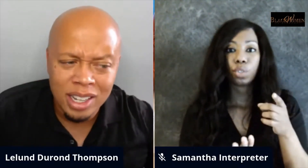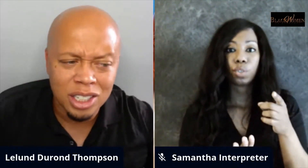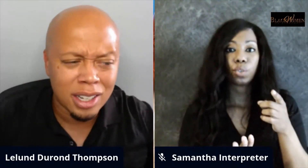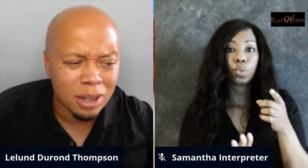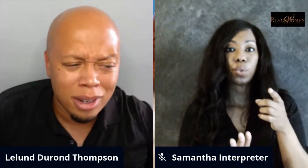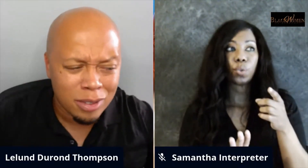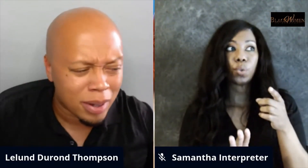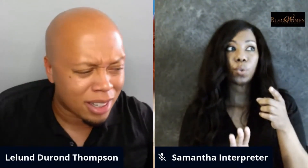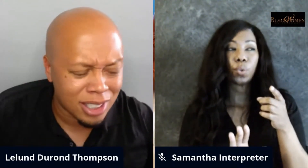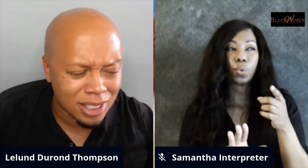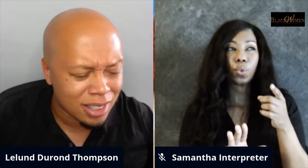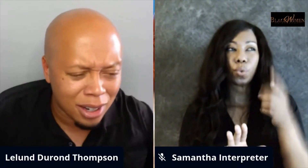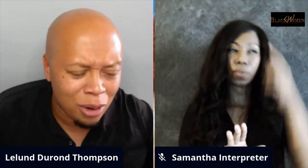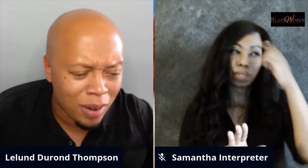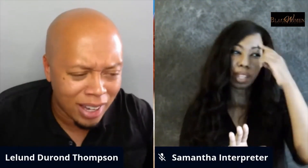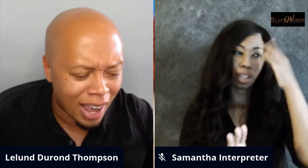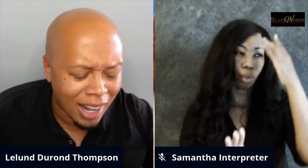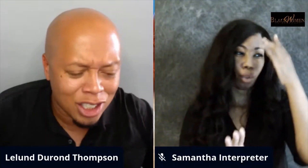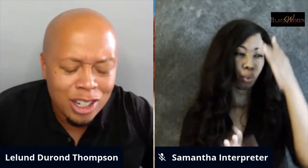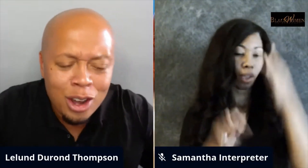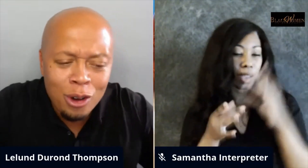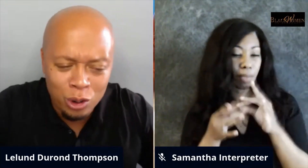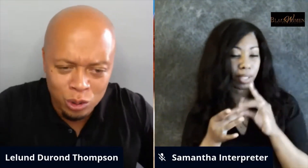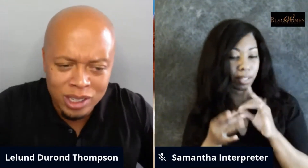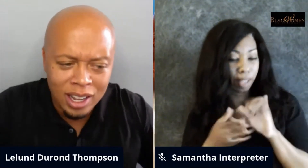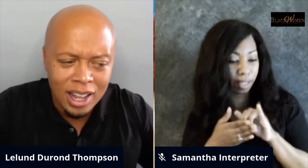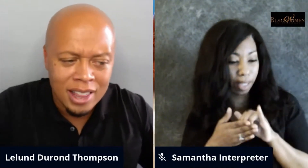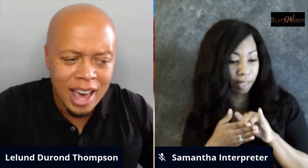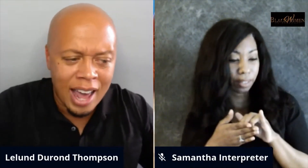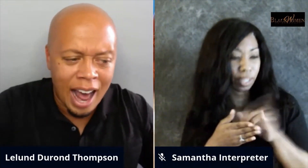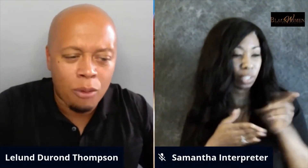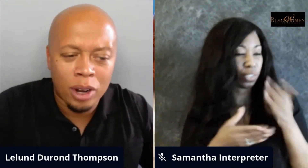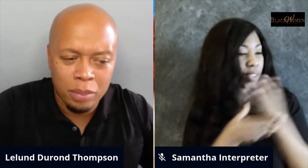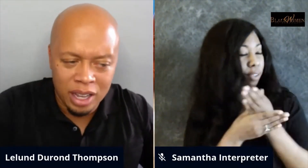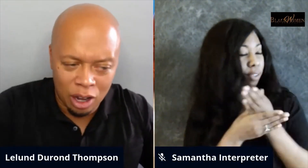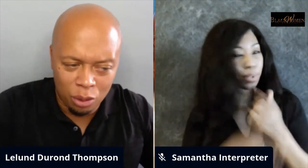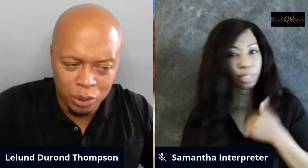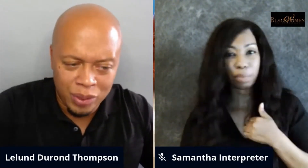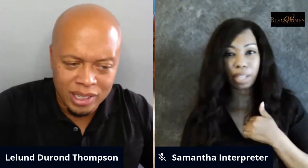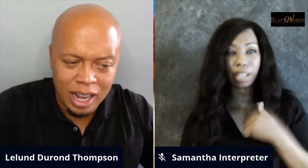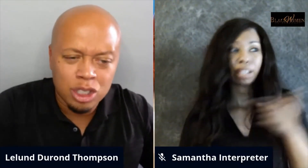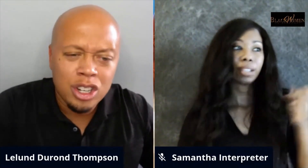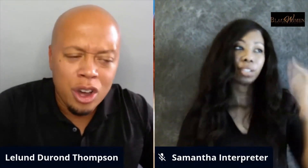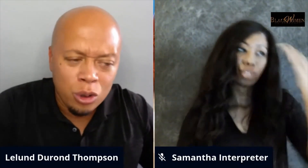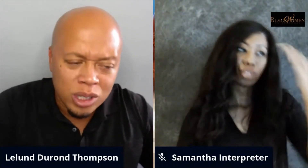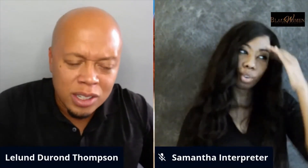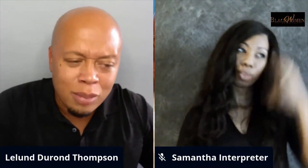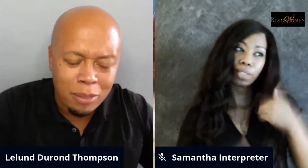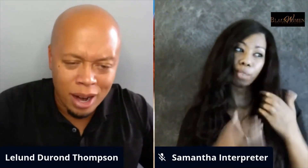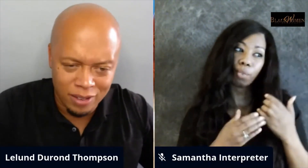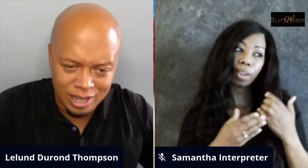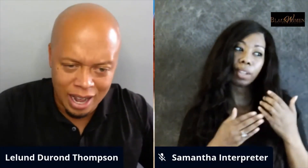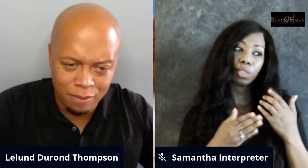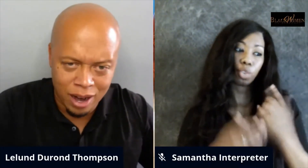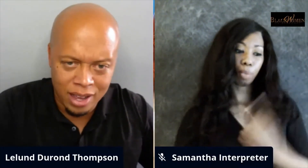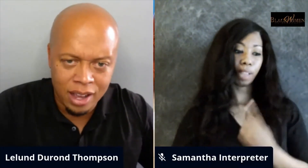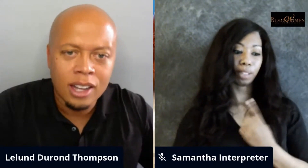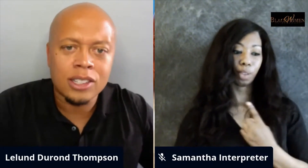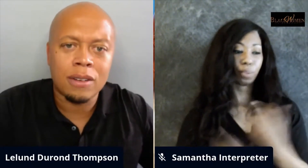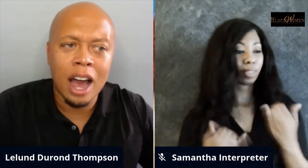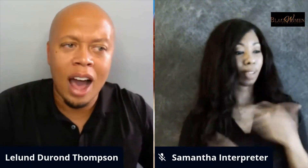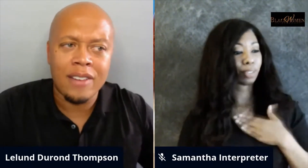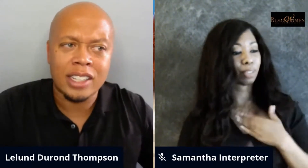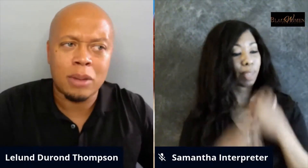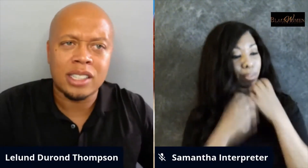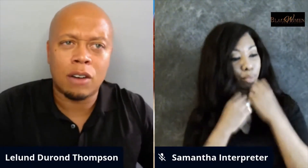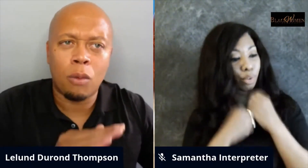am I saying she gets on my nerves? Because she's just annoying. And she knows that I want to be alone during this time. She knows this is my private time, right? So